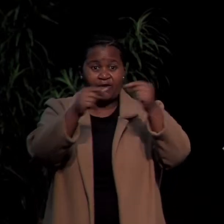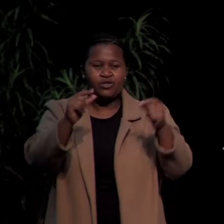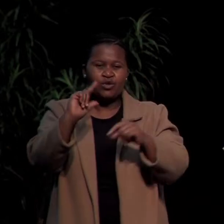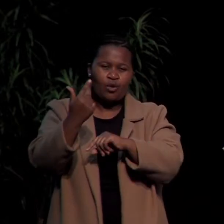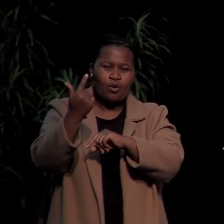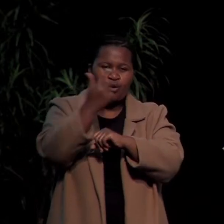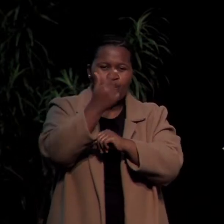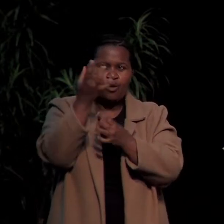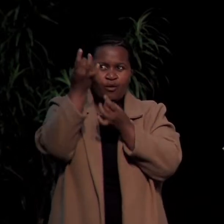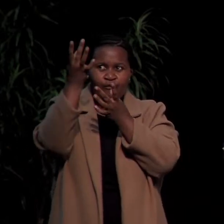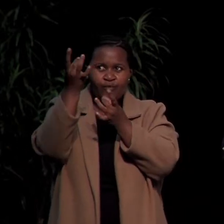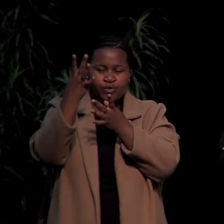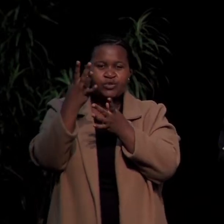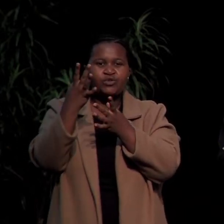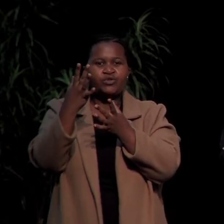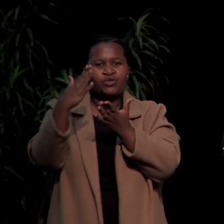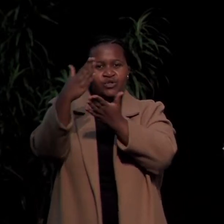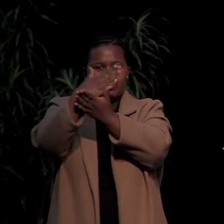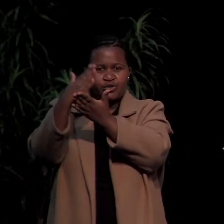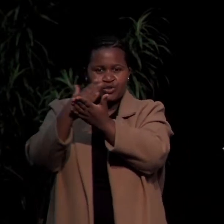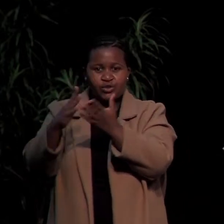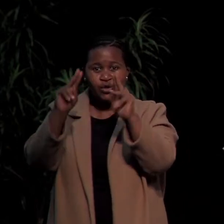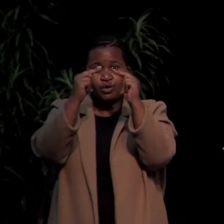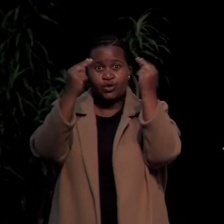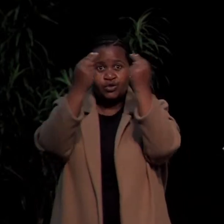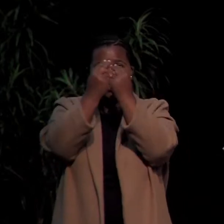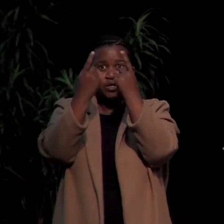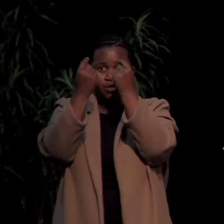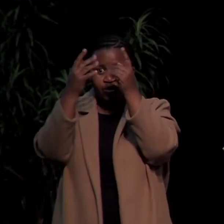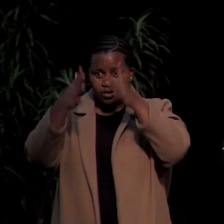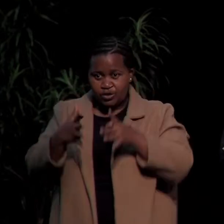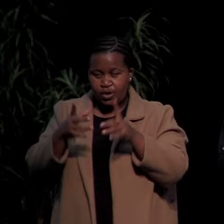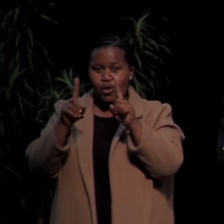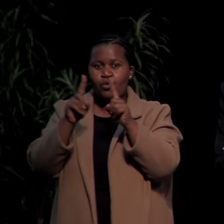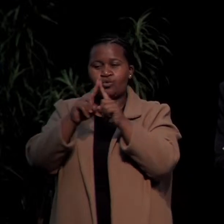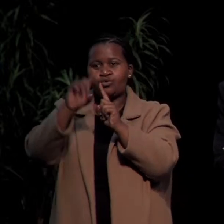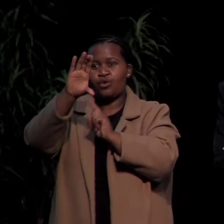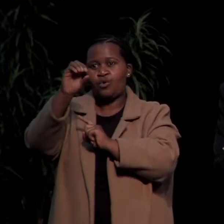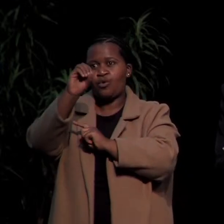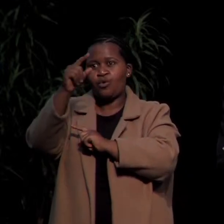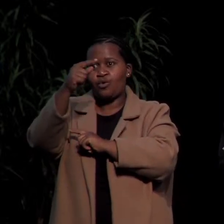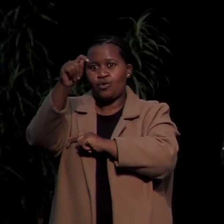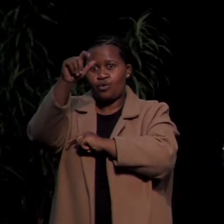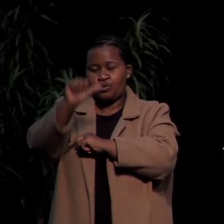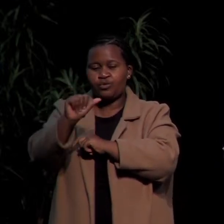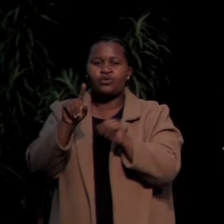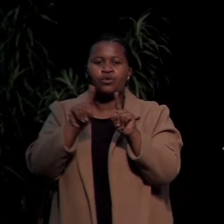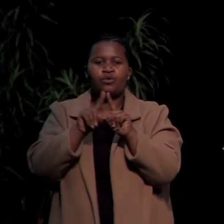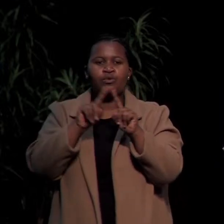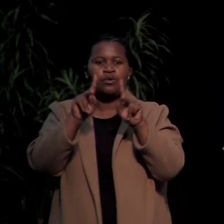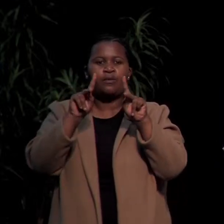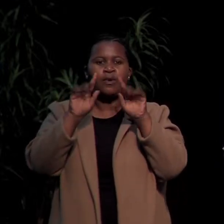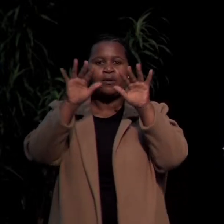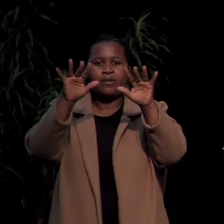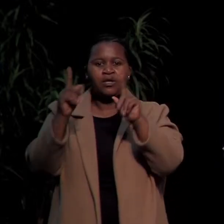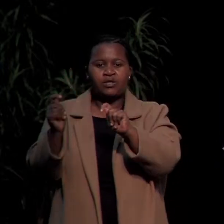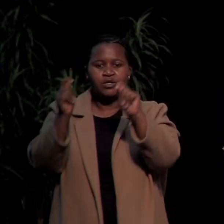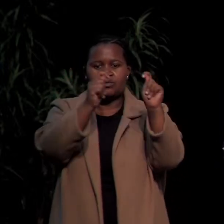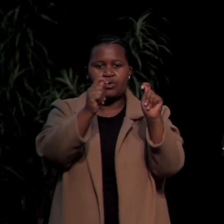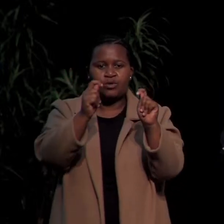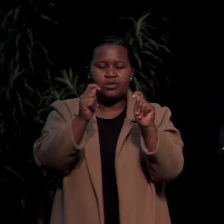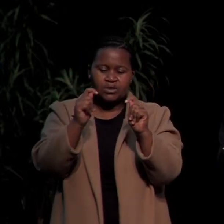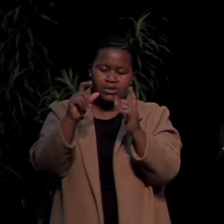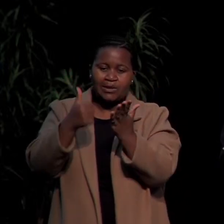this information has been communicated with National Treasury and National COGTA. On public transport network grant, with